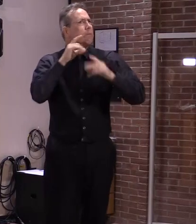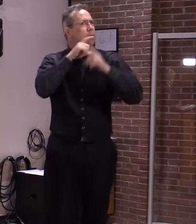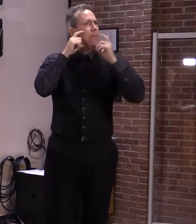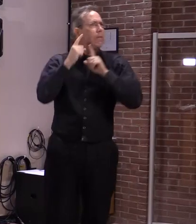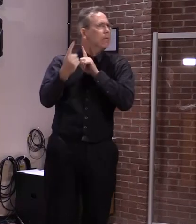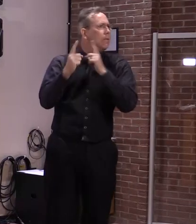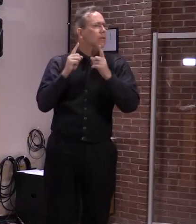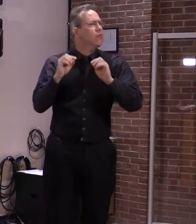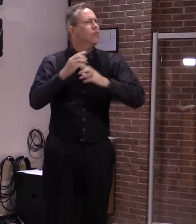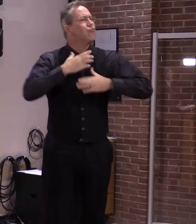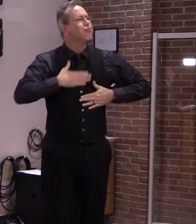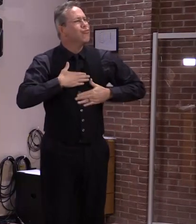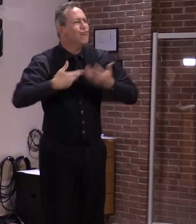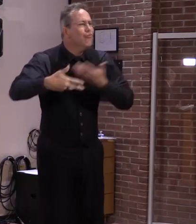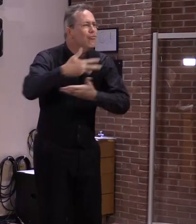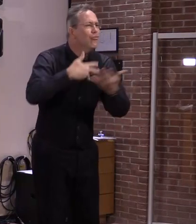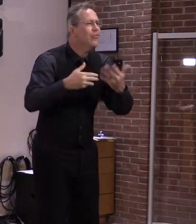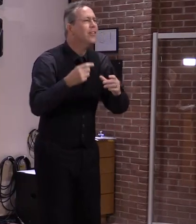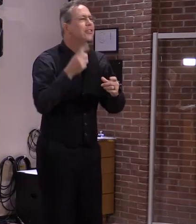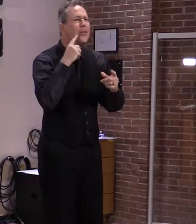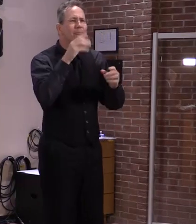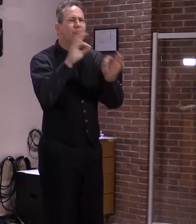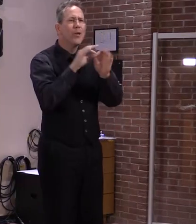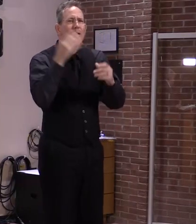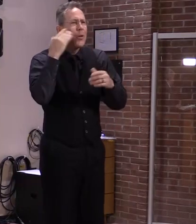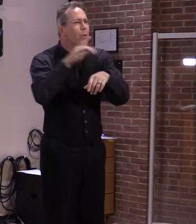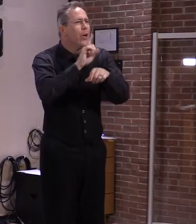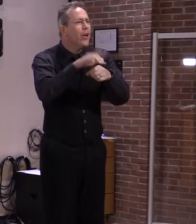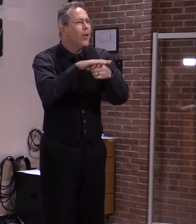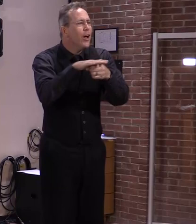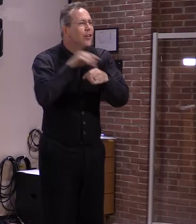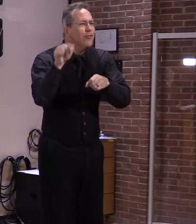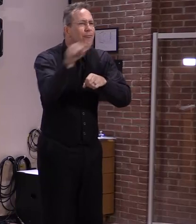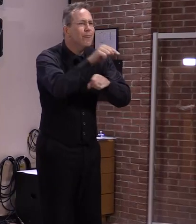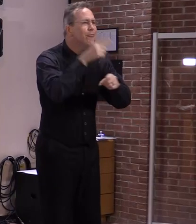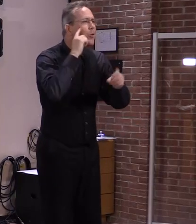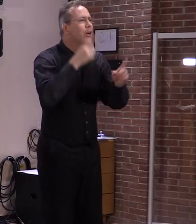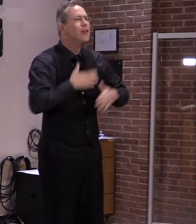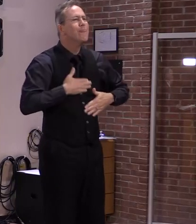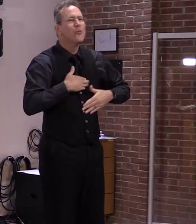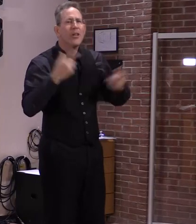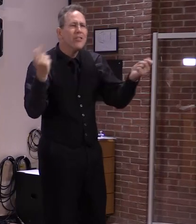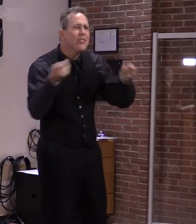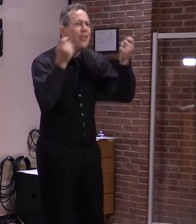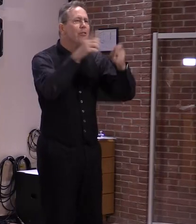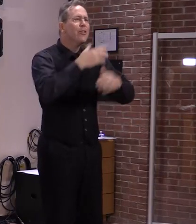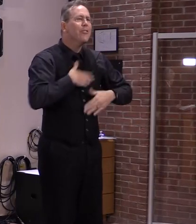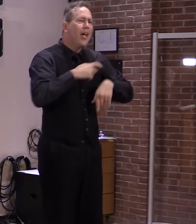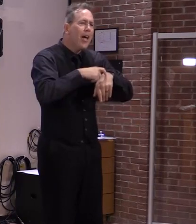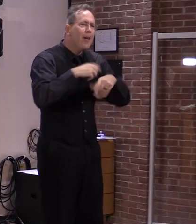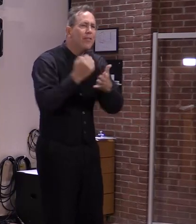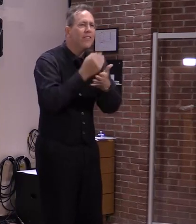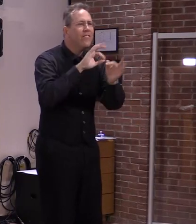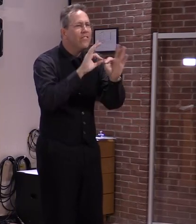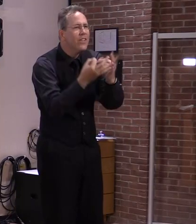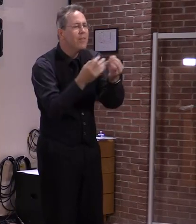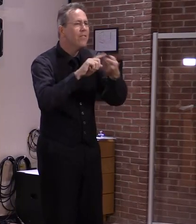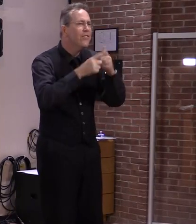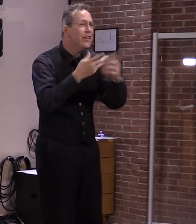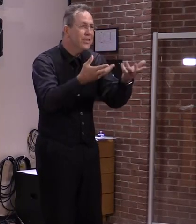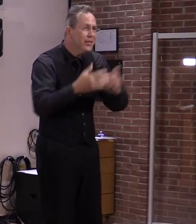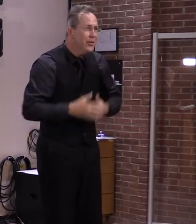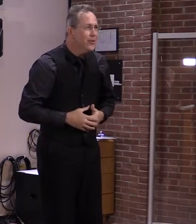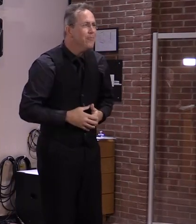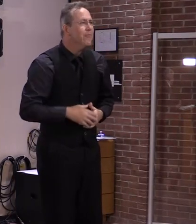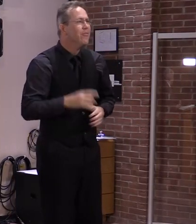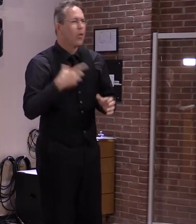festive in many locations. We want to maintain this incredible momentum that we have